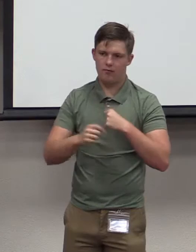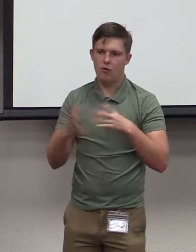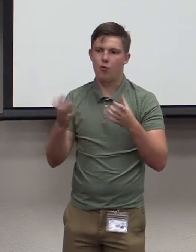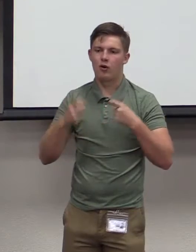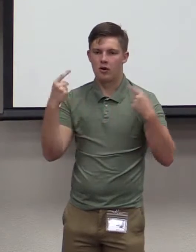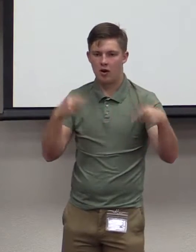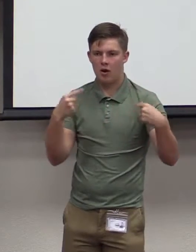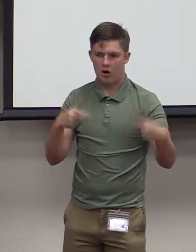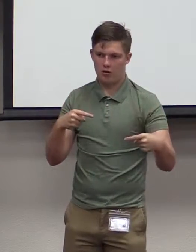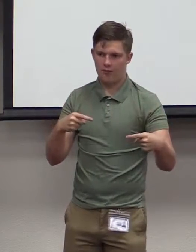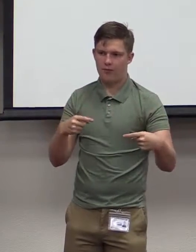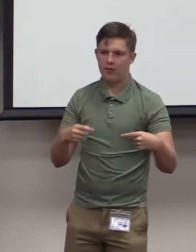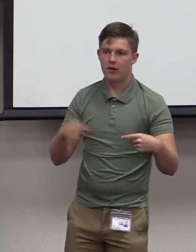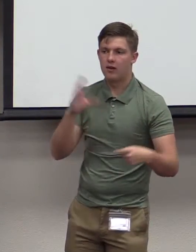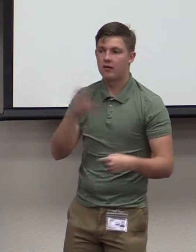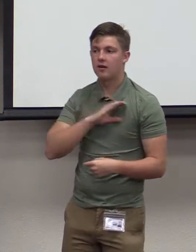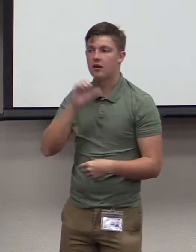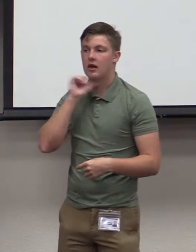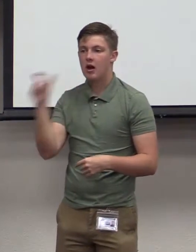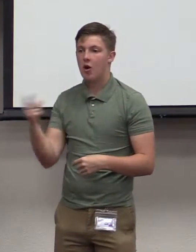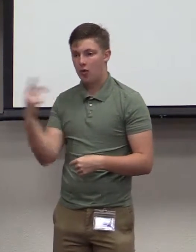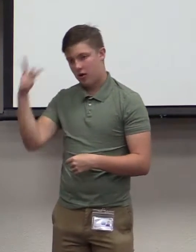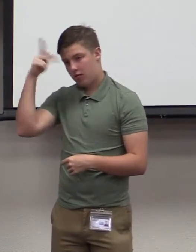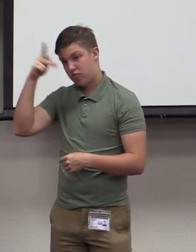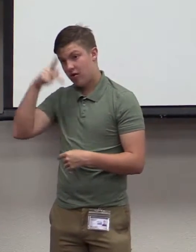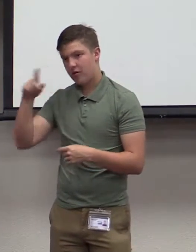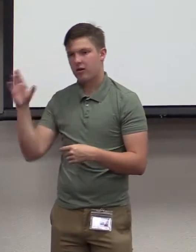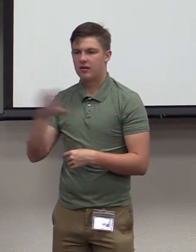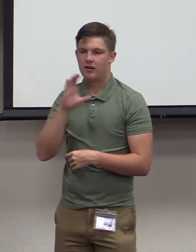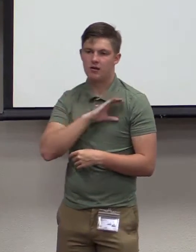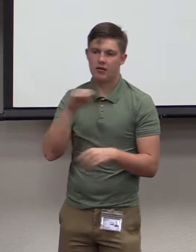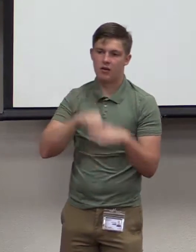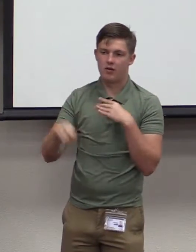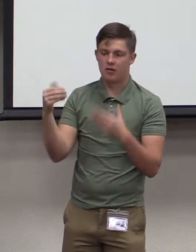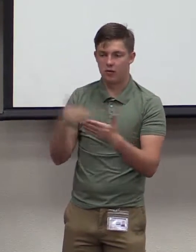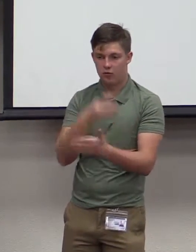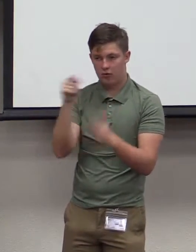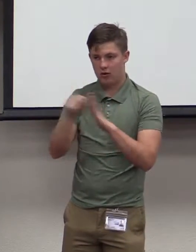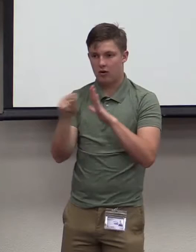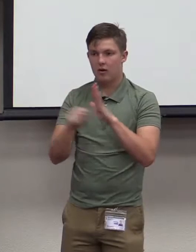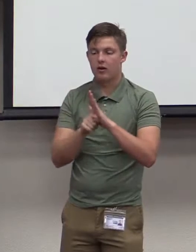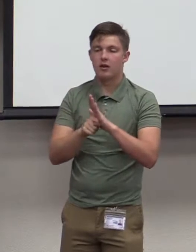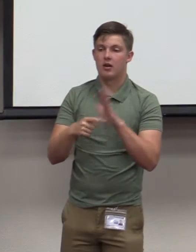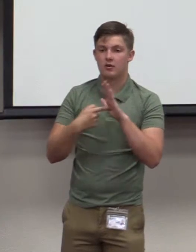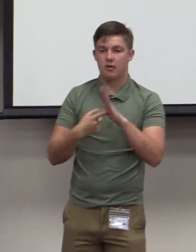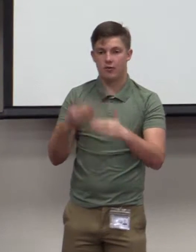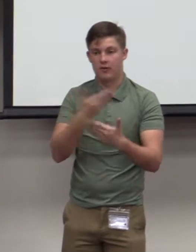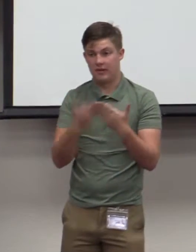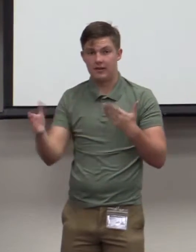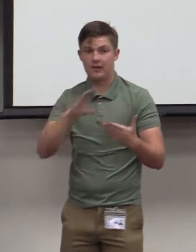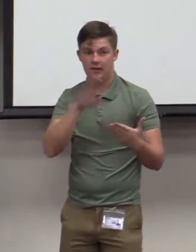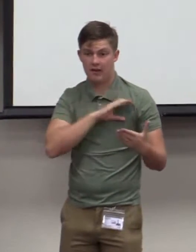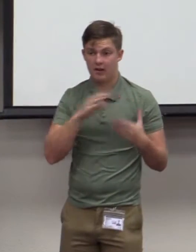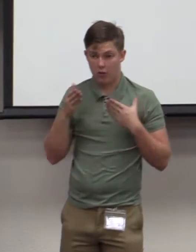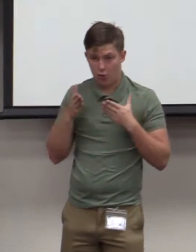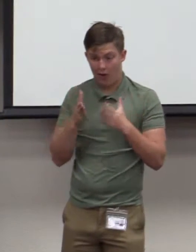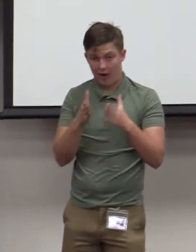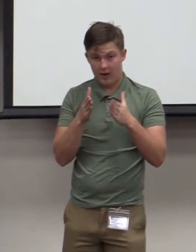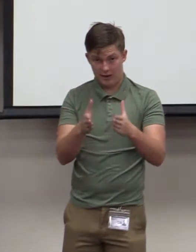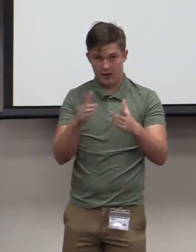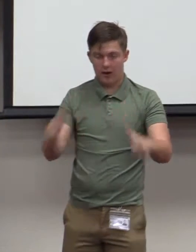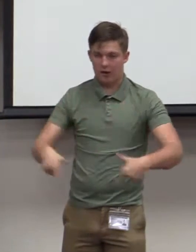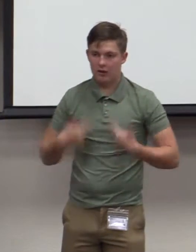So it's a characteristic that it's not only a proverb, it's a characteristic in the New Testament that teaches us this is character, this is a way of being that is